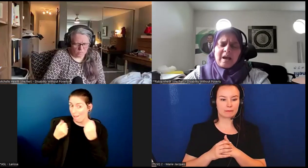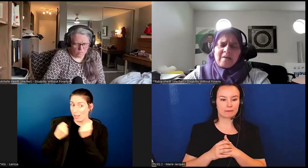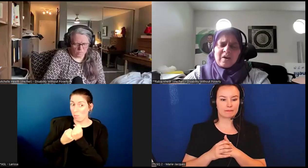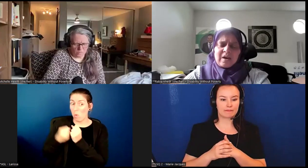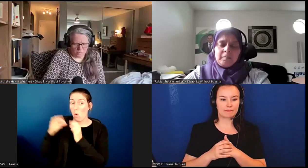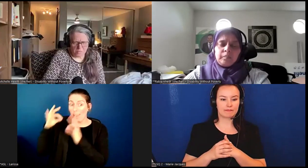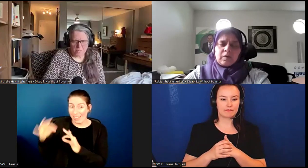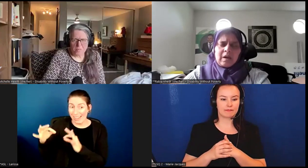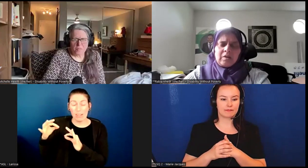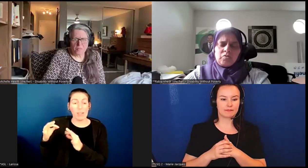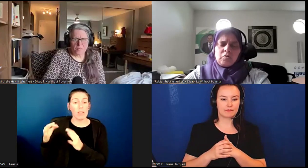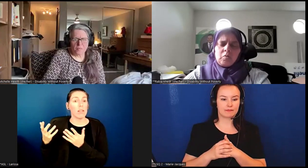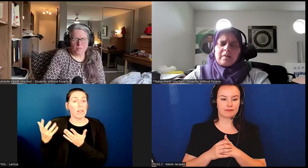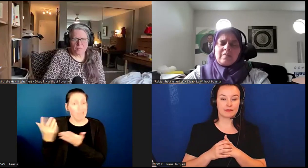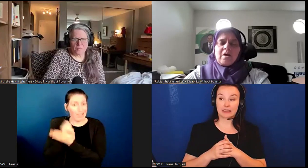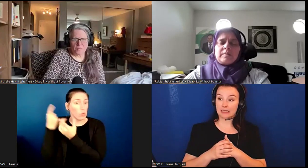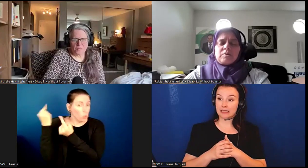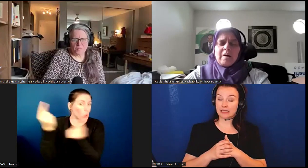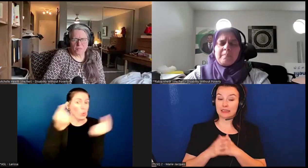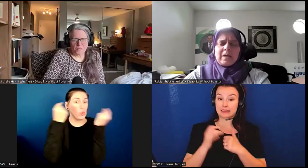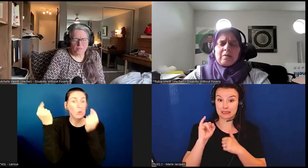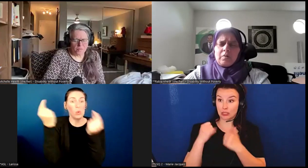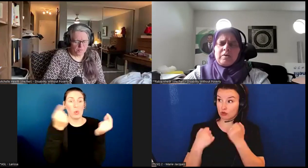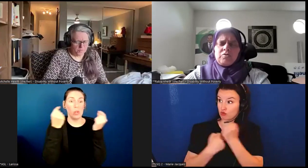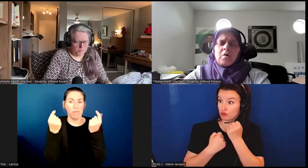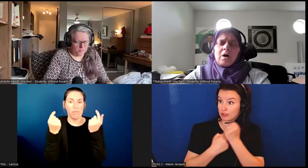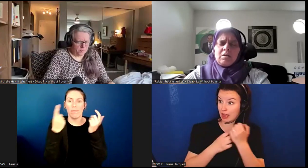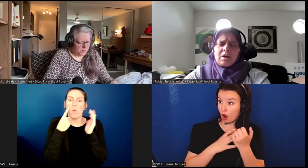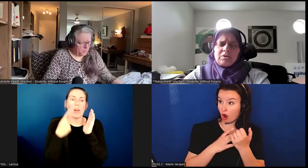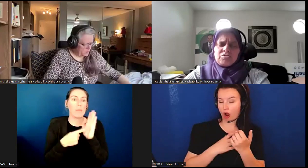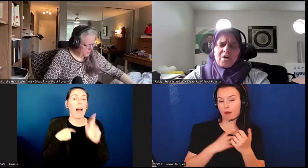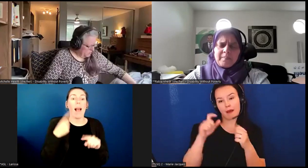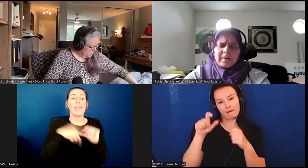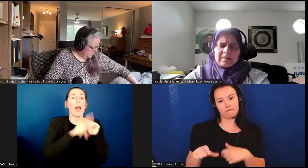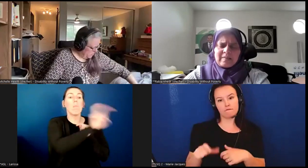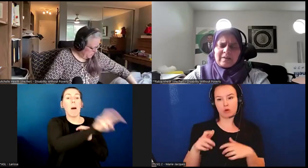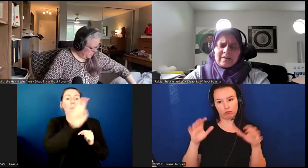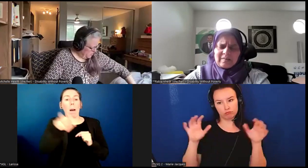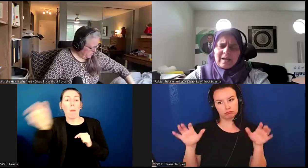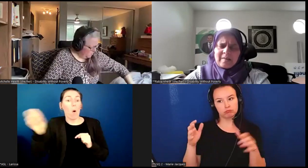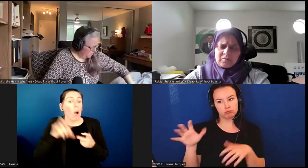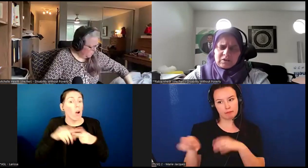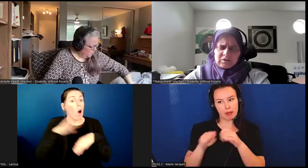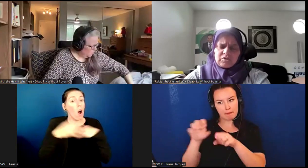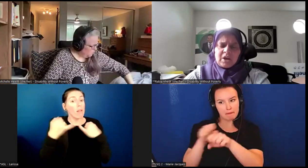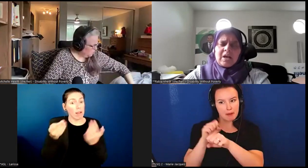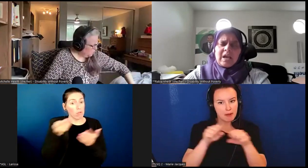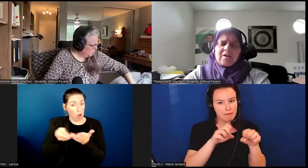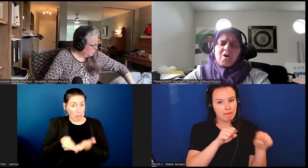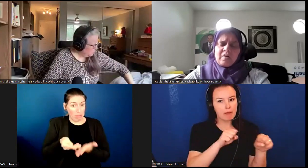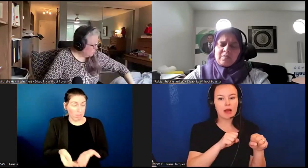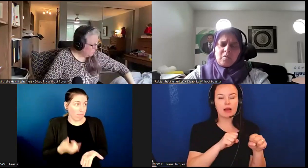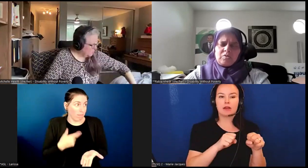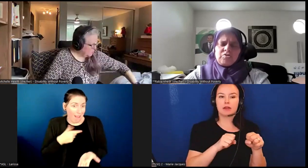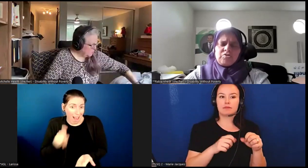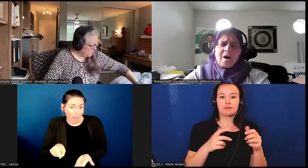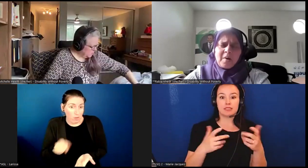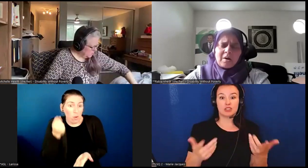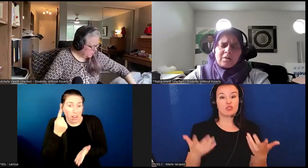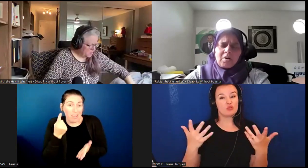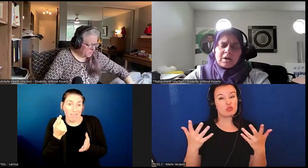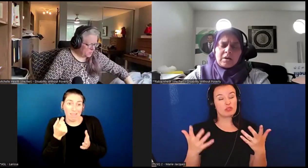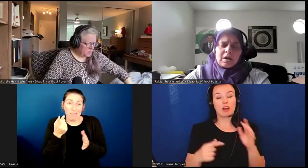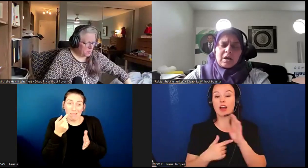we have it and do one stop shopping, or we do online shopping. That's an example to use. It costs more to